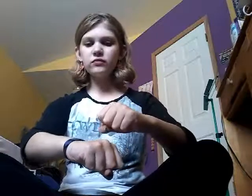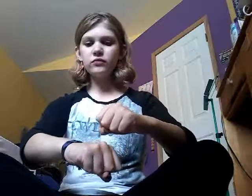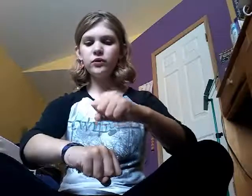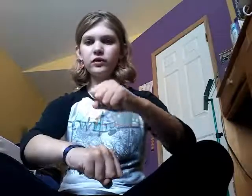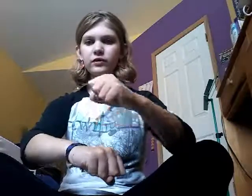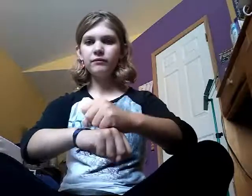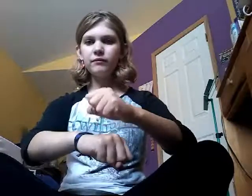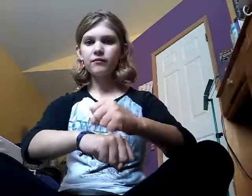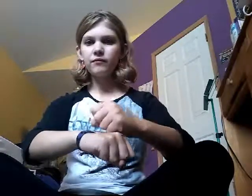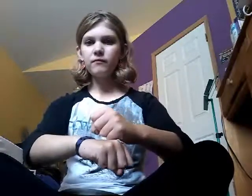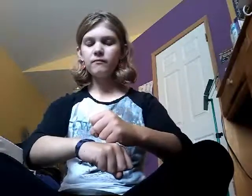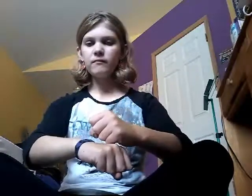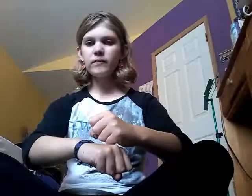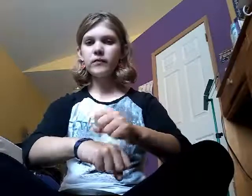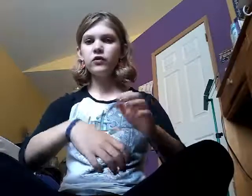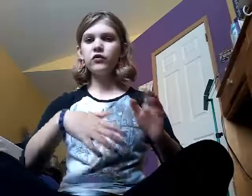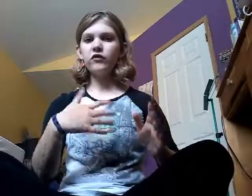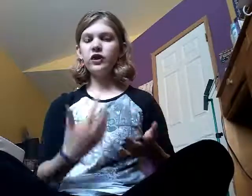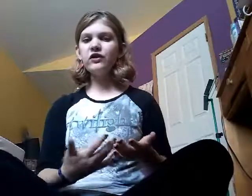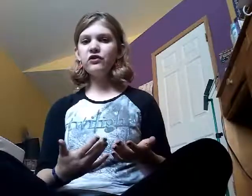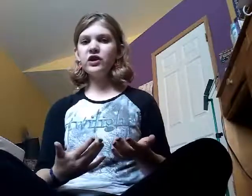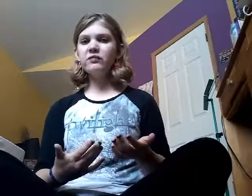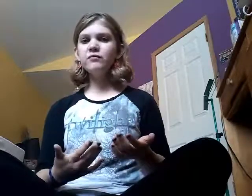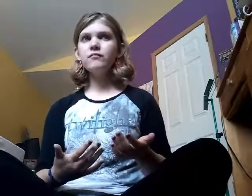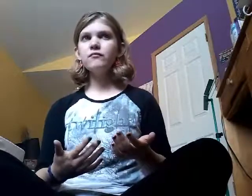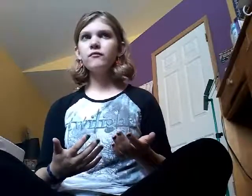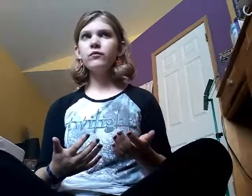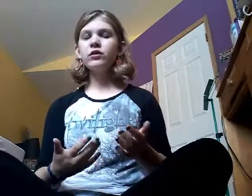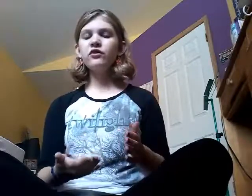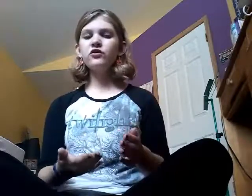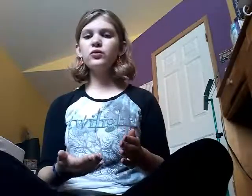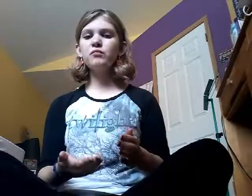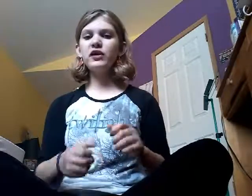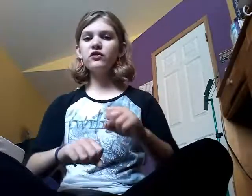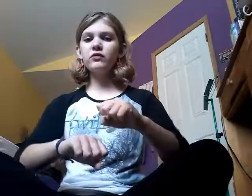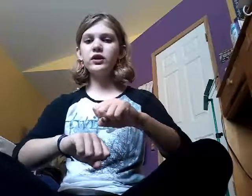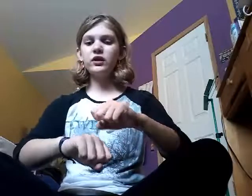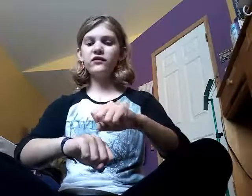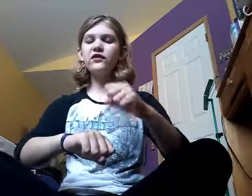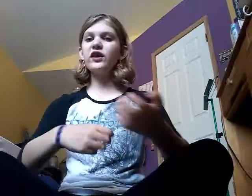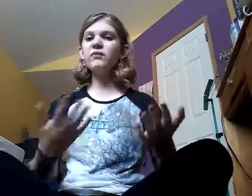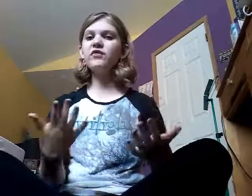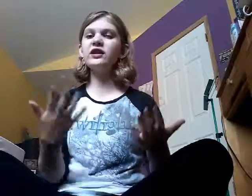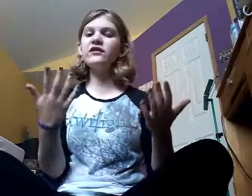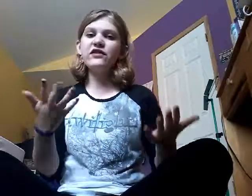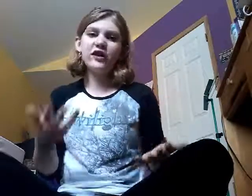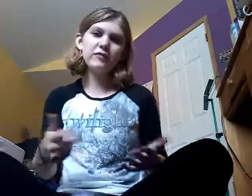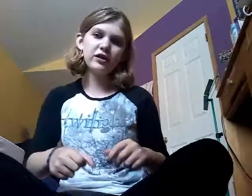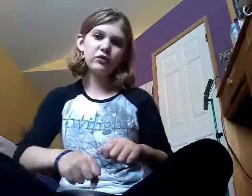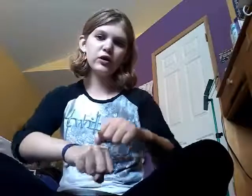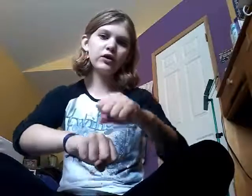work. So, the next sign, a school, and basically, it's the same thing, it's the same thing as work,